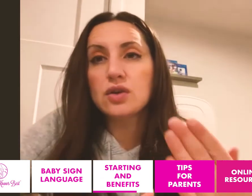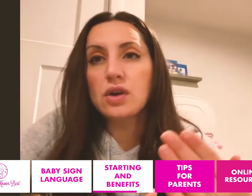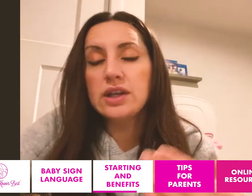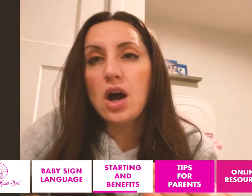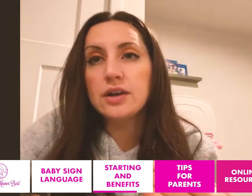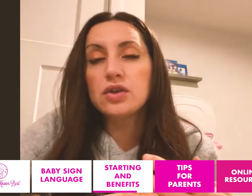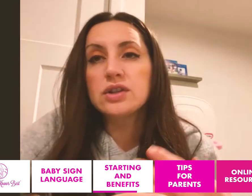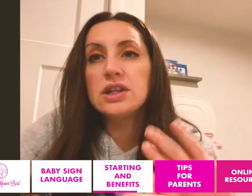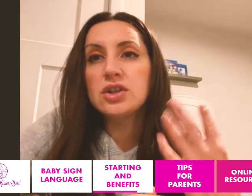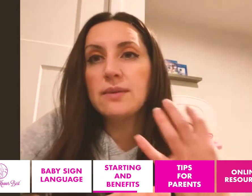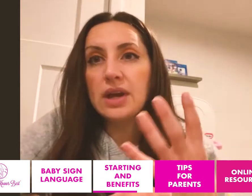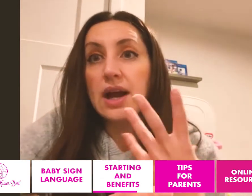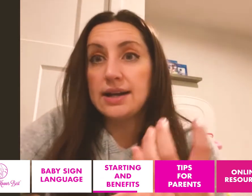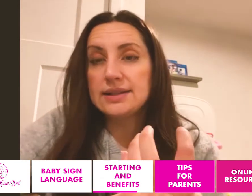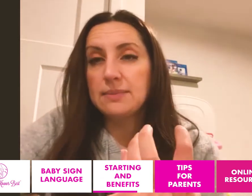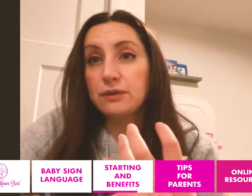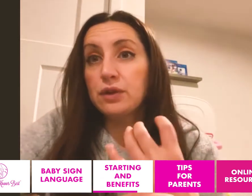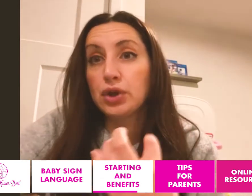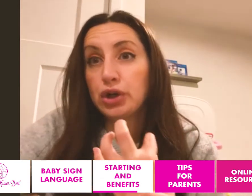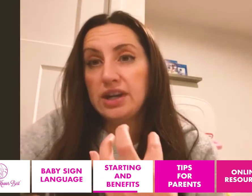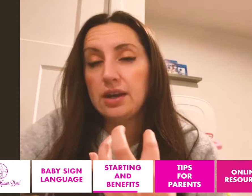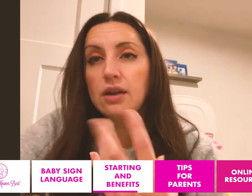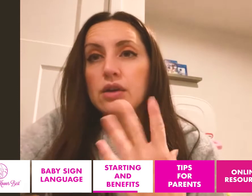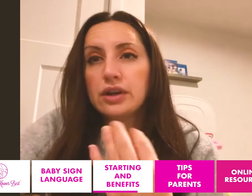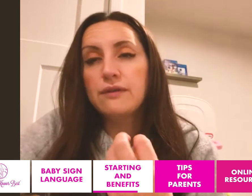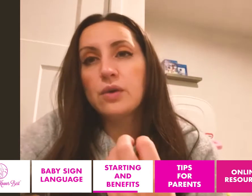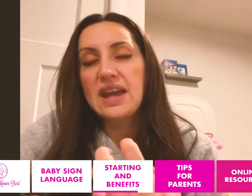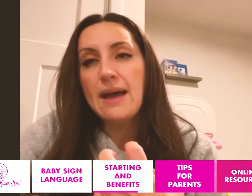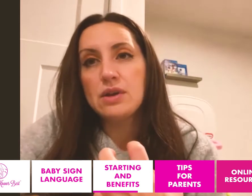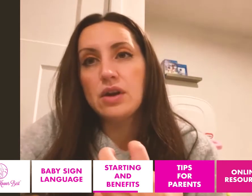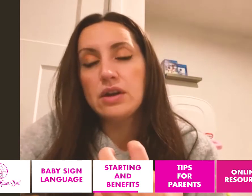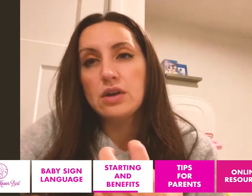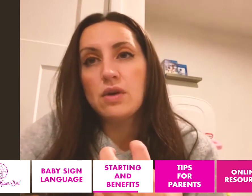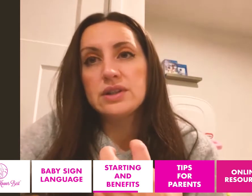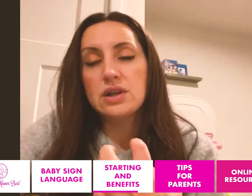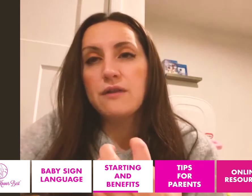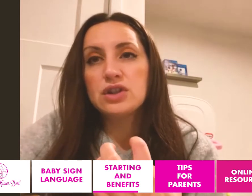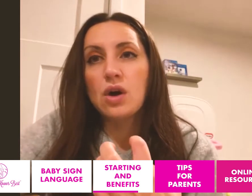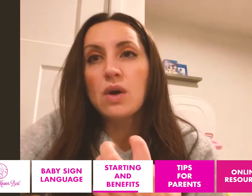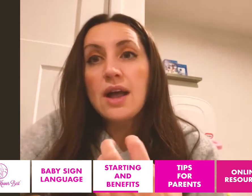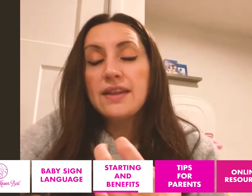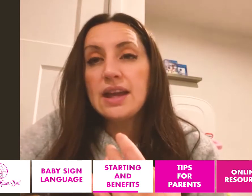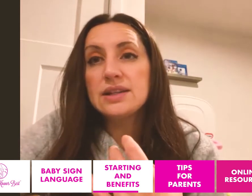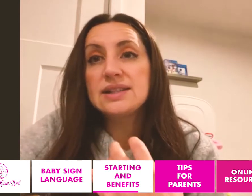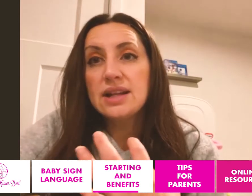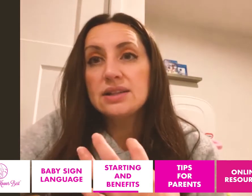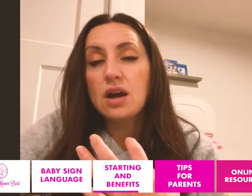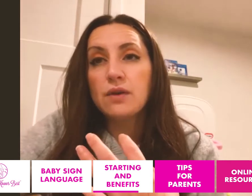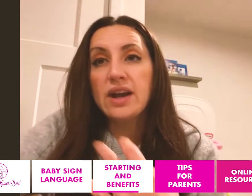early on, you're teaching them the concept of learning vocabulary and all this stuff. So they get a sense of, okay, this